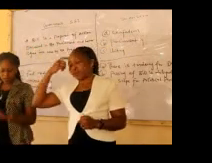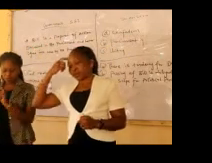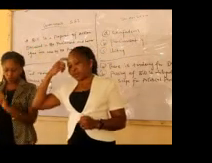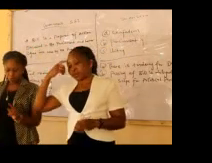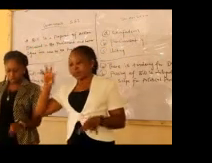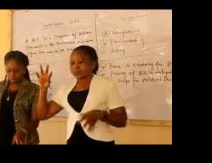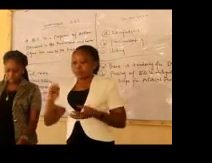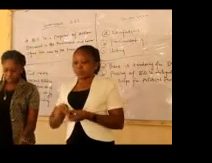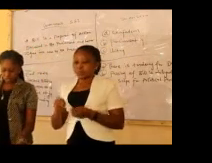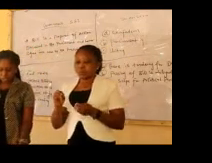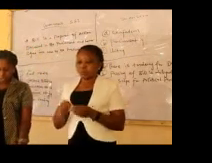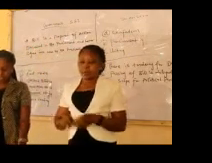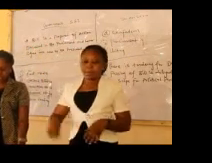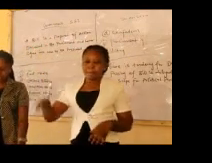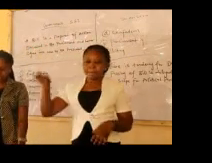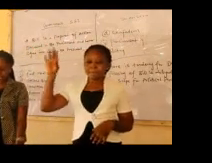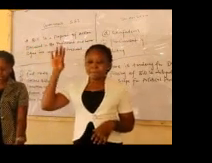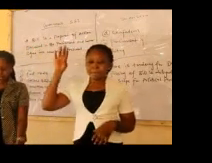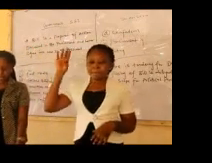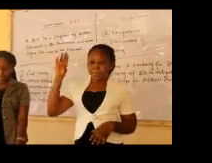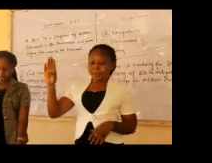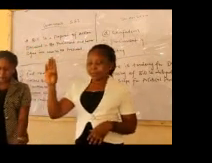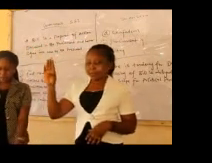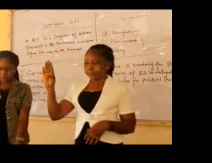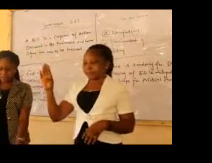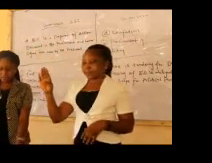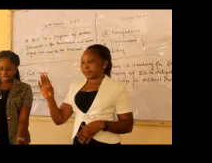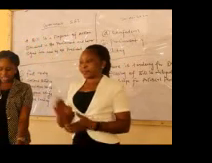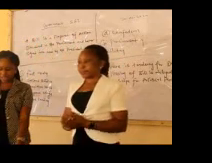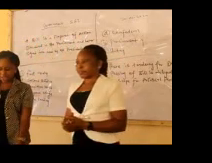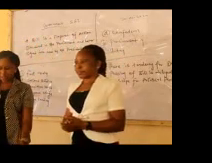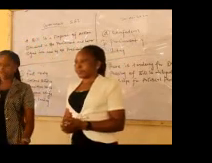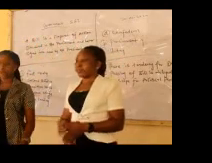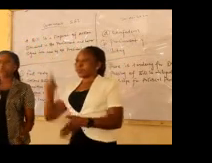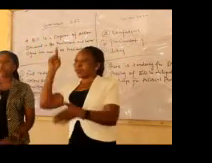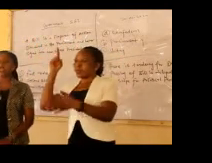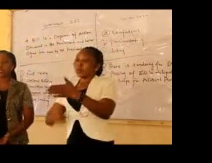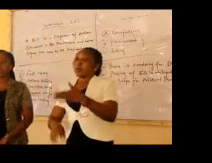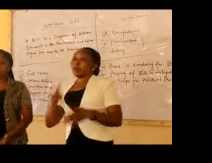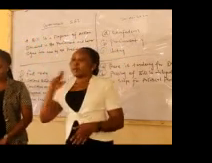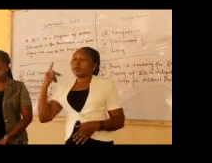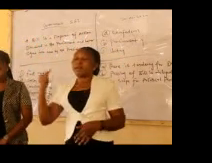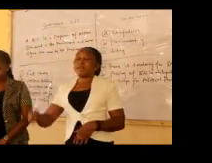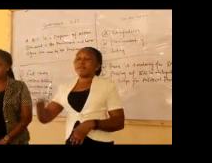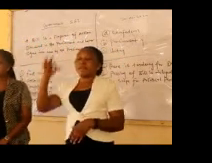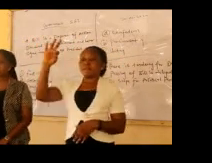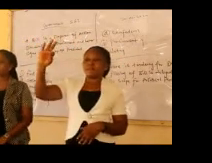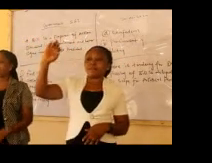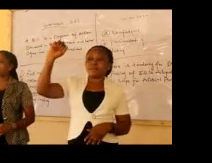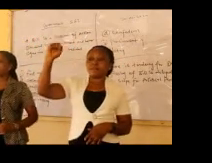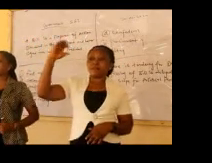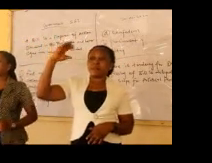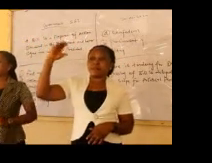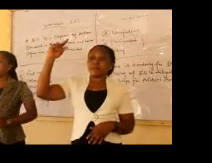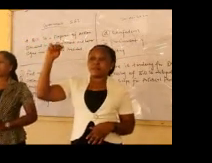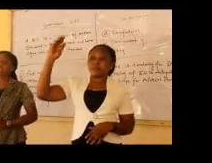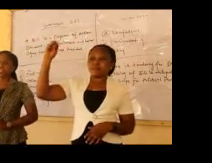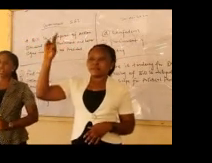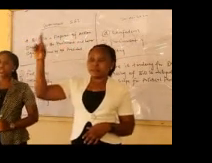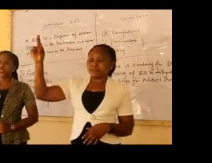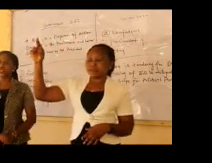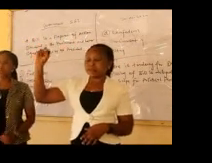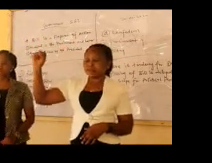B, that's 2B, they said we should identify the factors that led to the formation of federalism